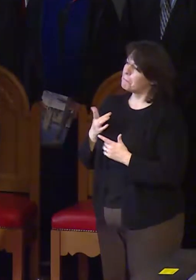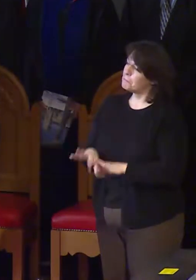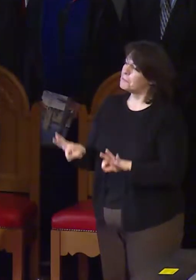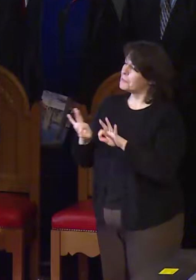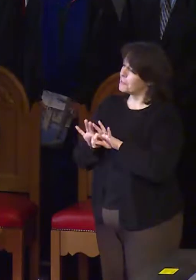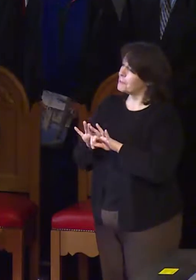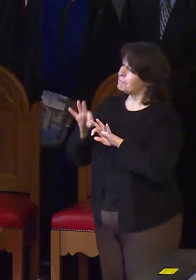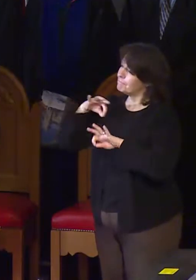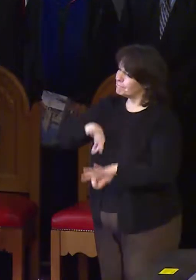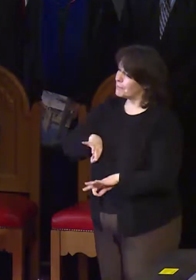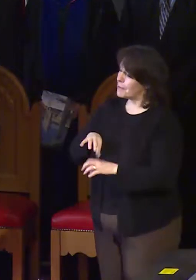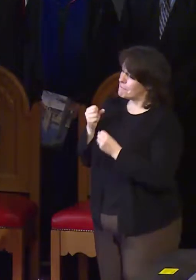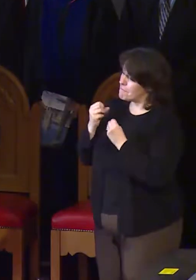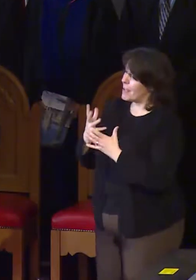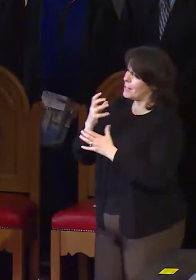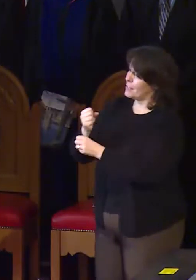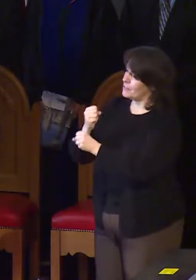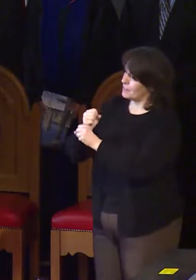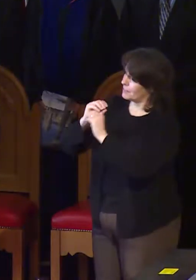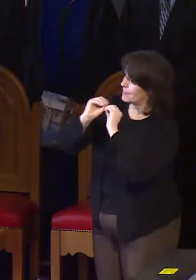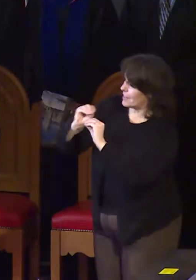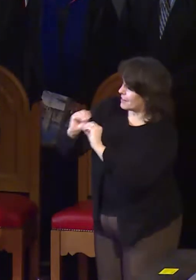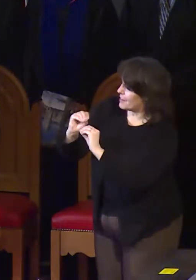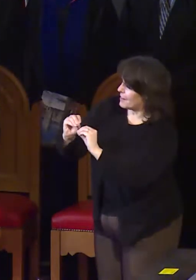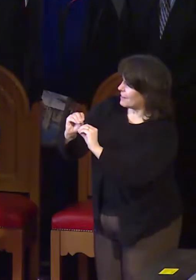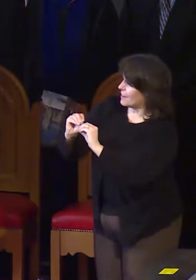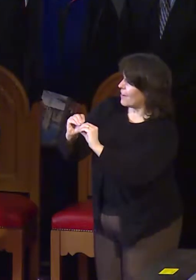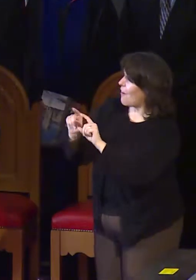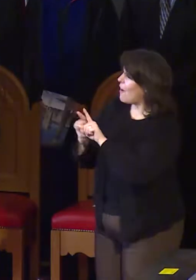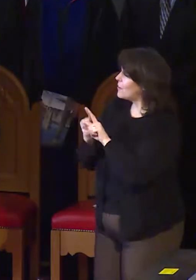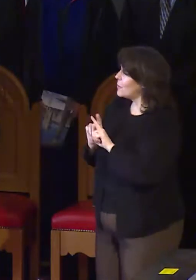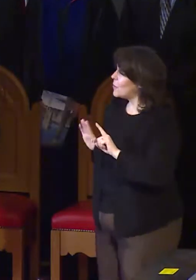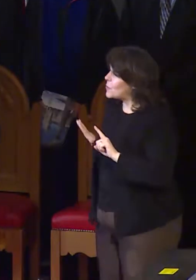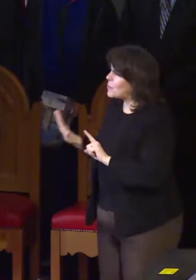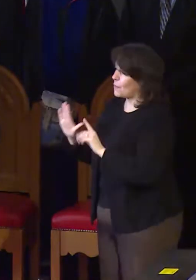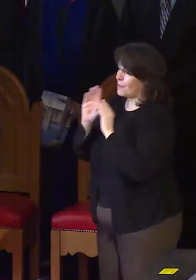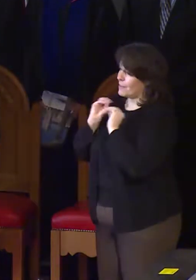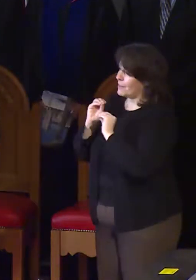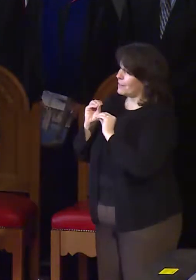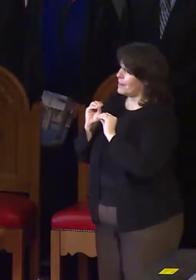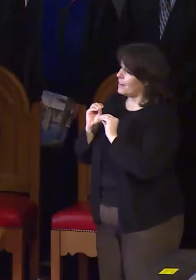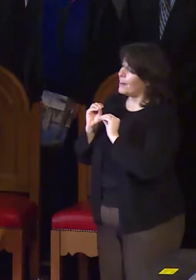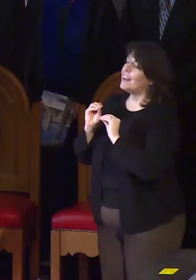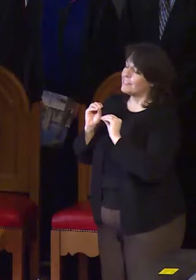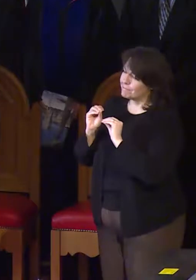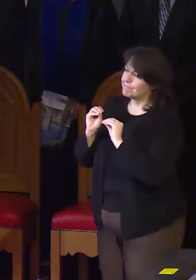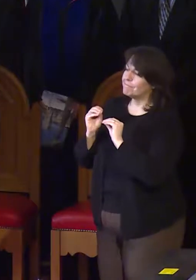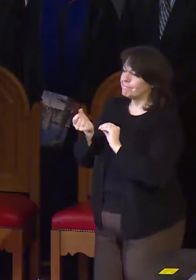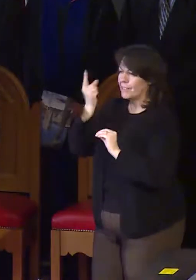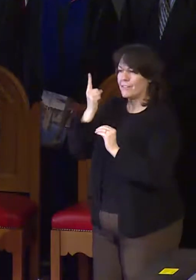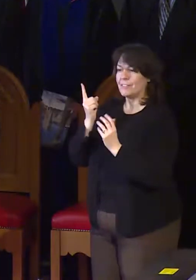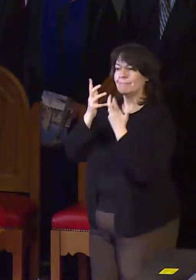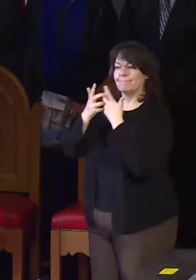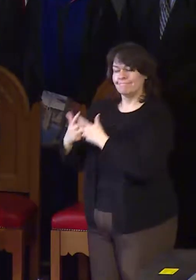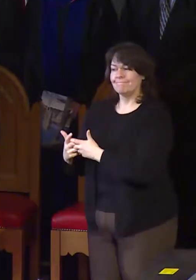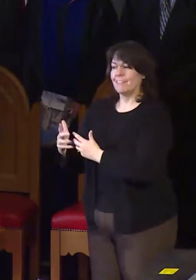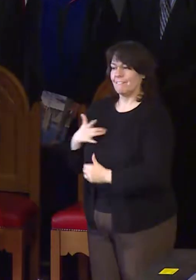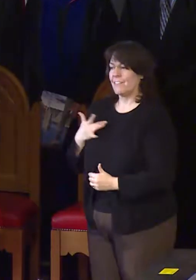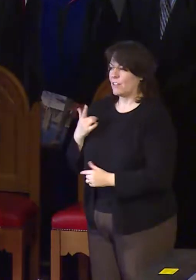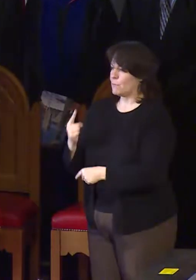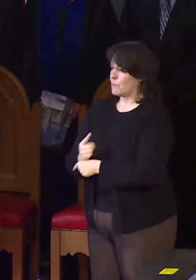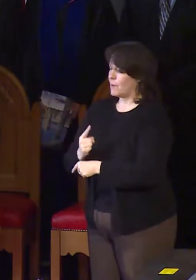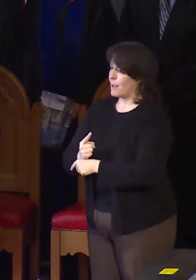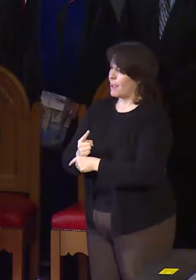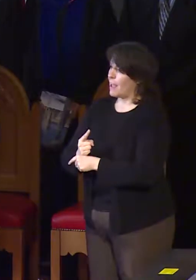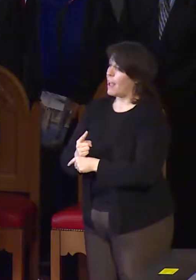is what all their years of education were for, that this is what your long years of education were for, and may you have renewed energy to do